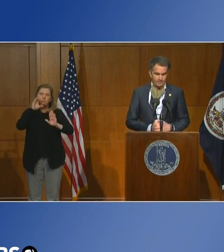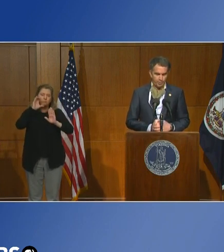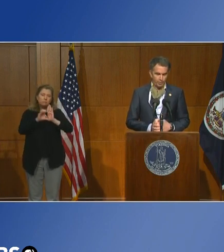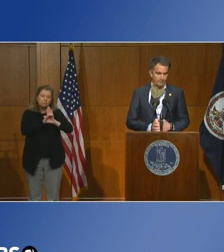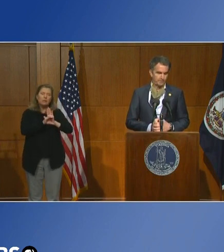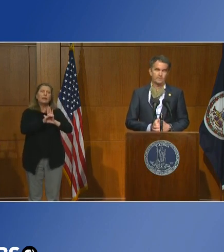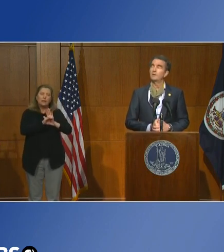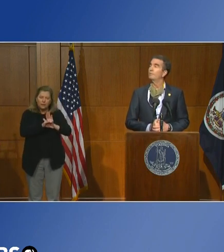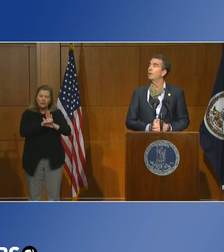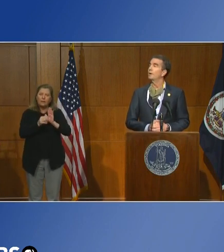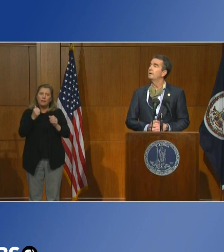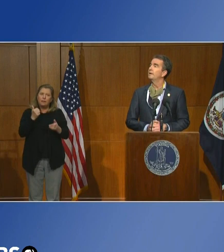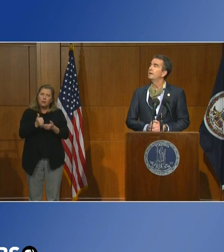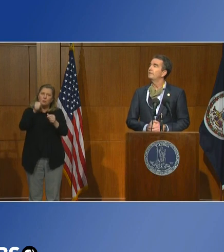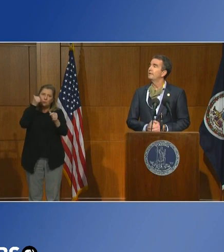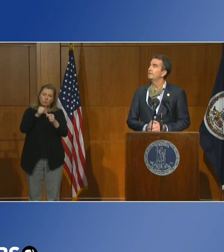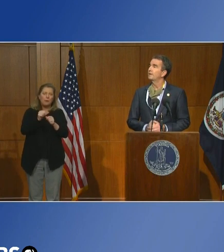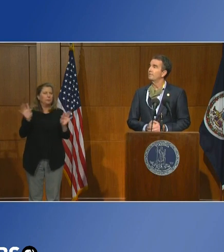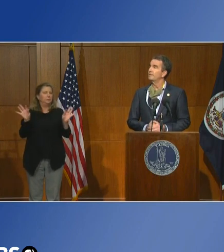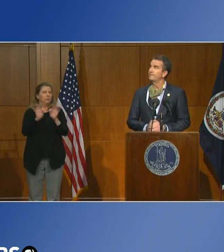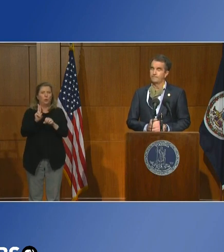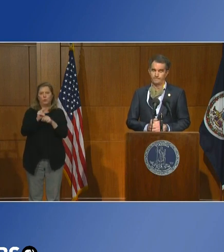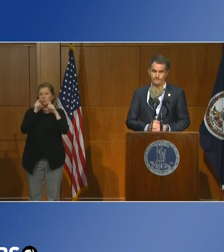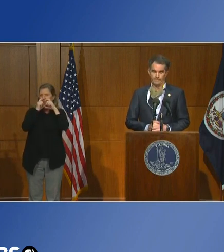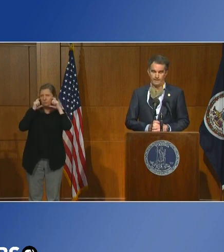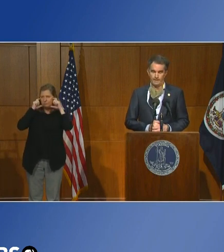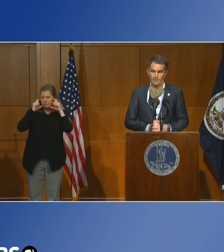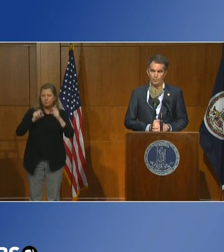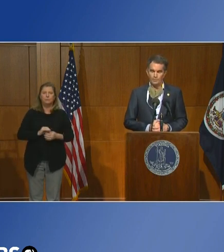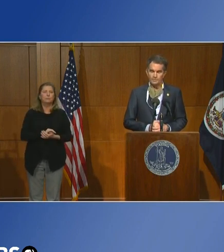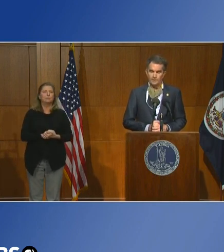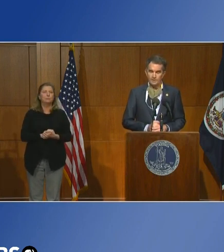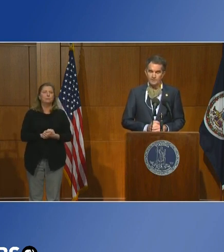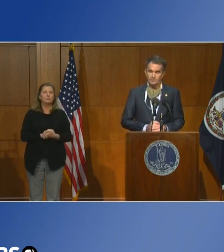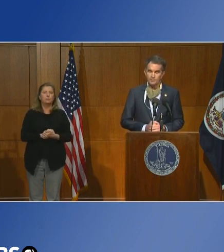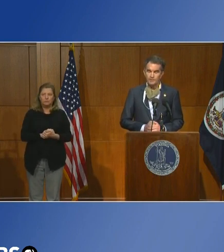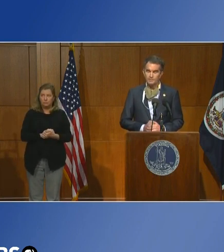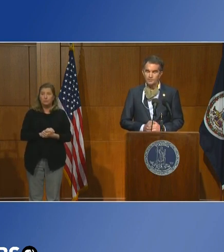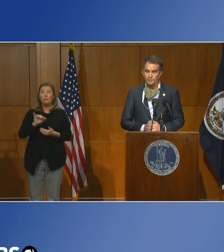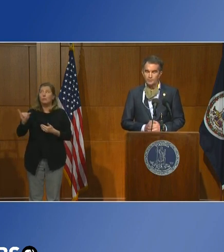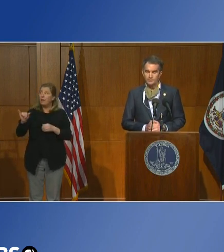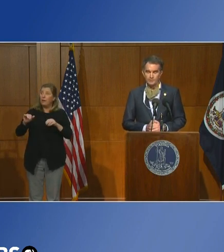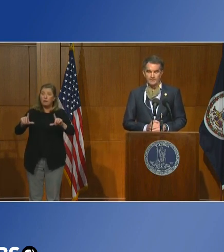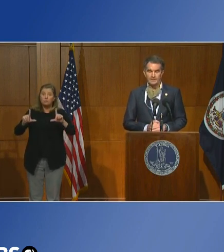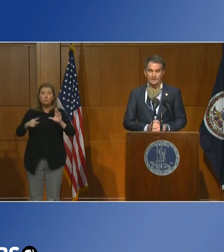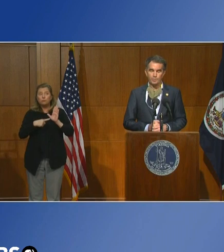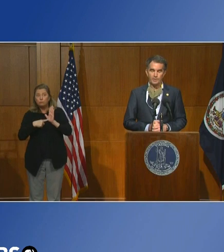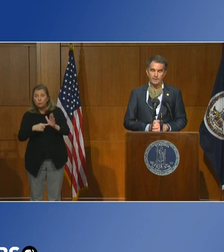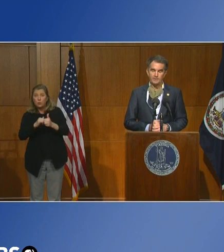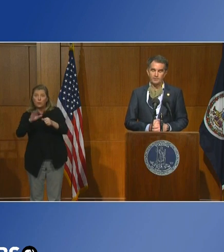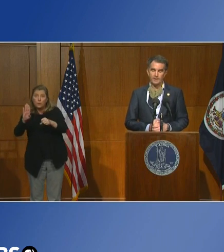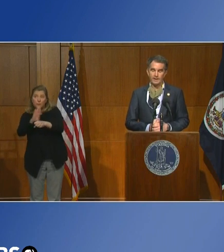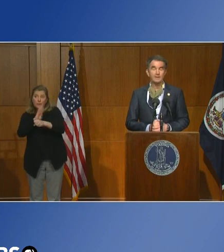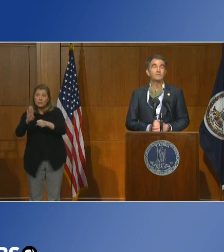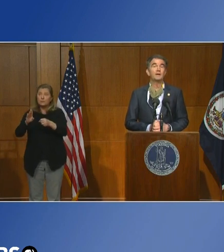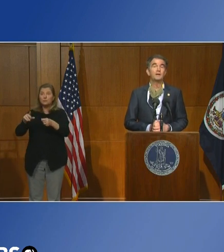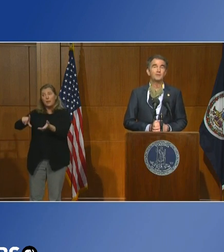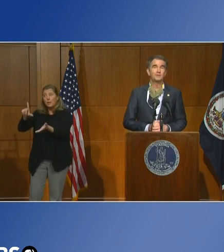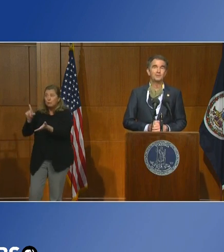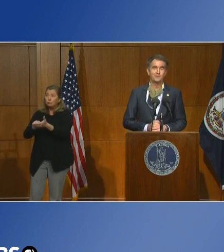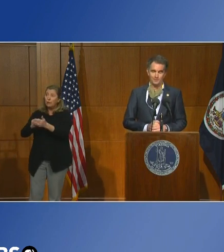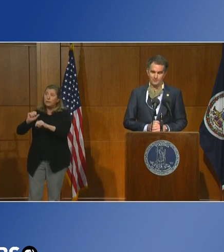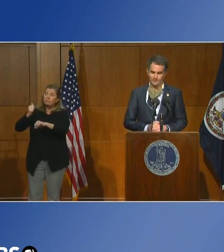of the importance of wearing a face covering. We'll be sharing this with business groups so that they can print and display it if